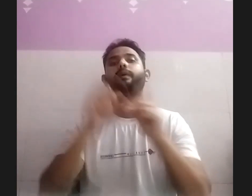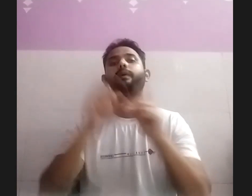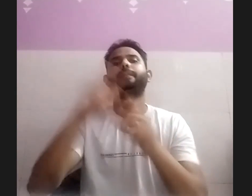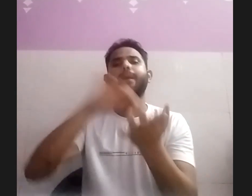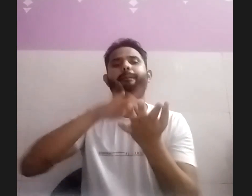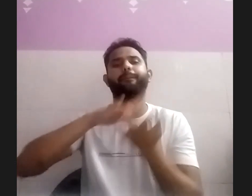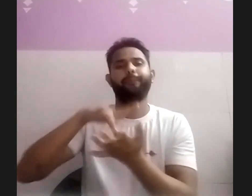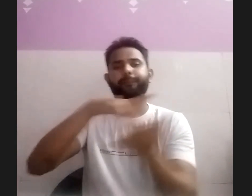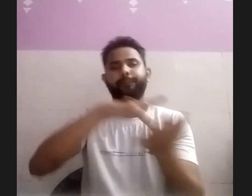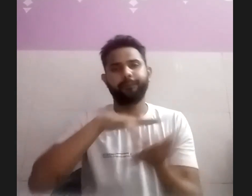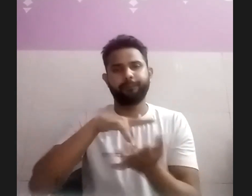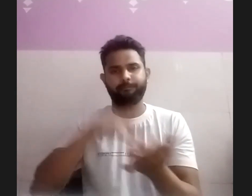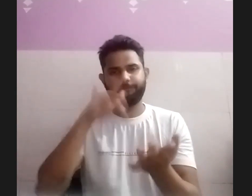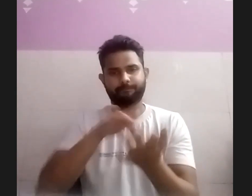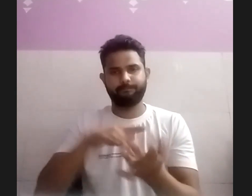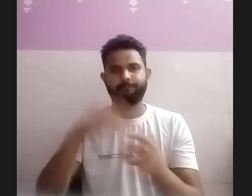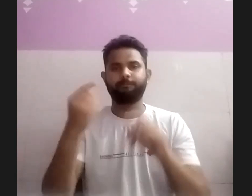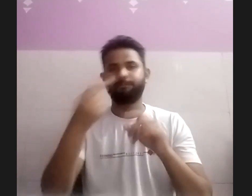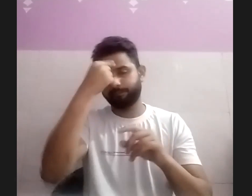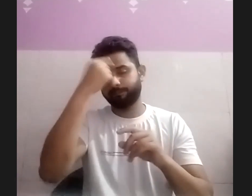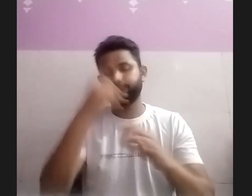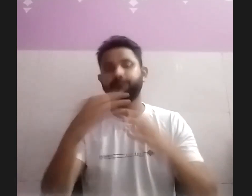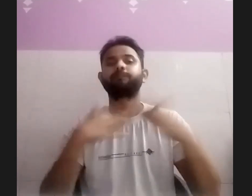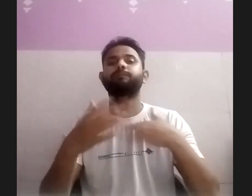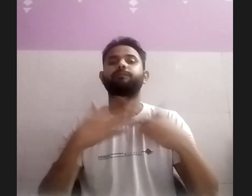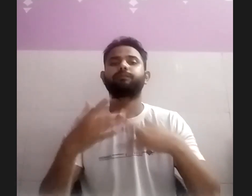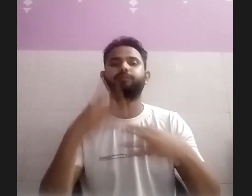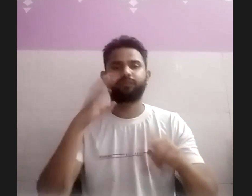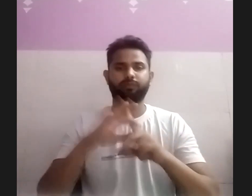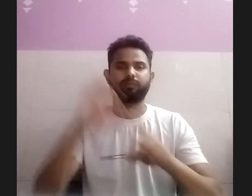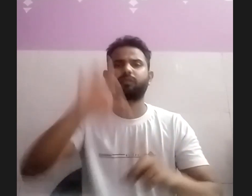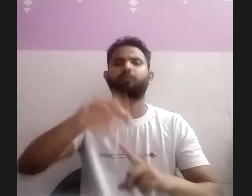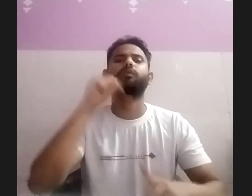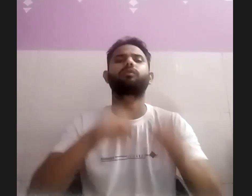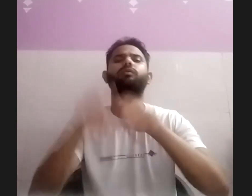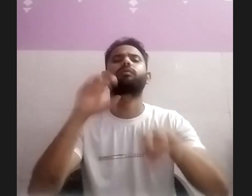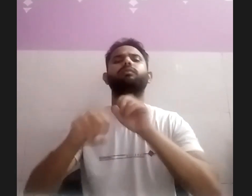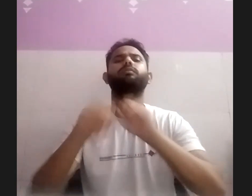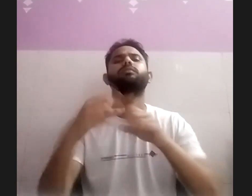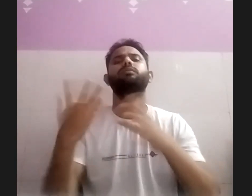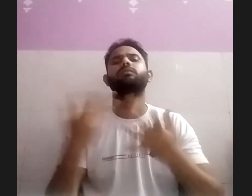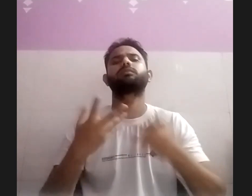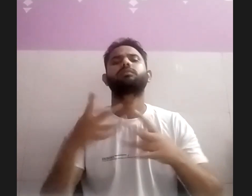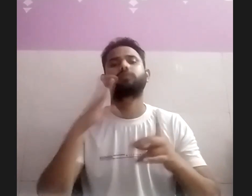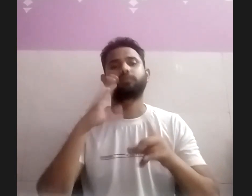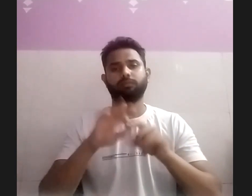it's little difficult for a talkback user to identify the right pin.